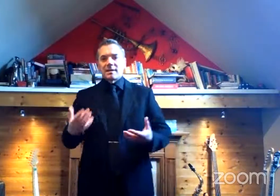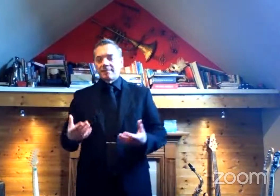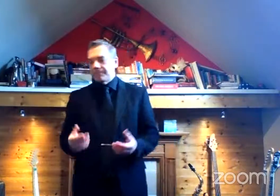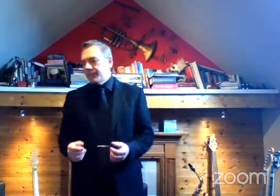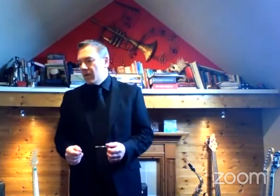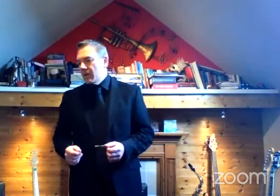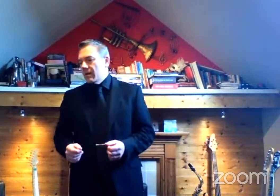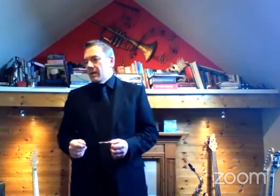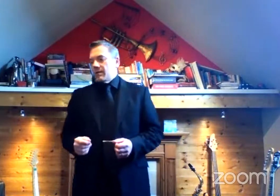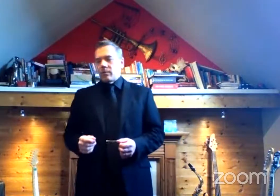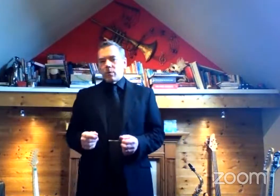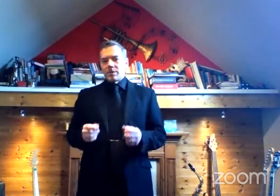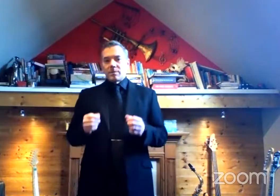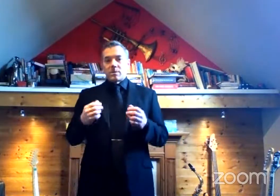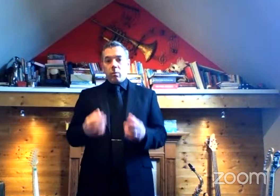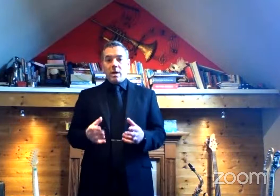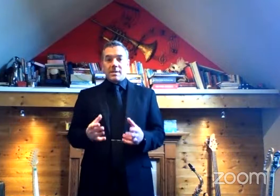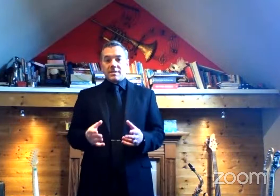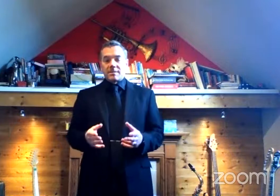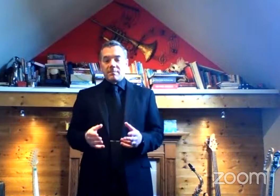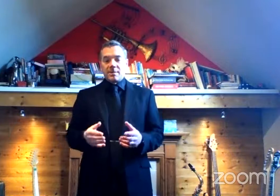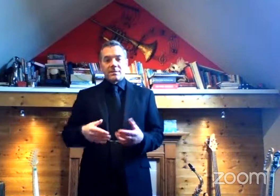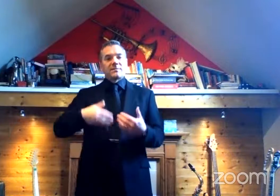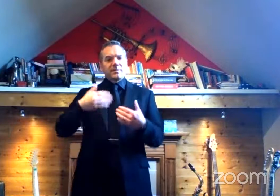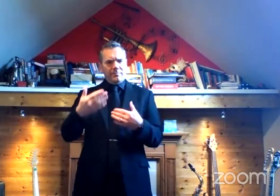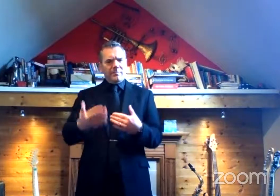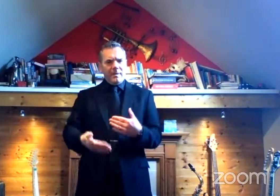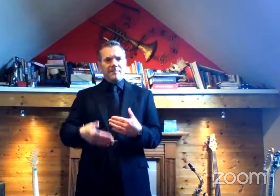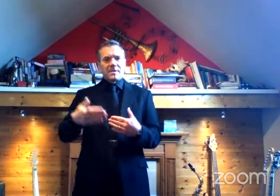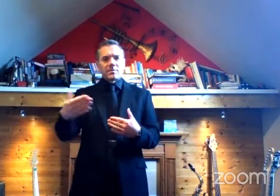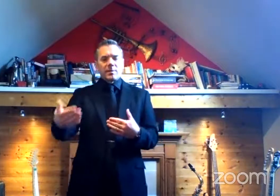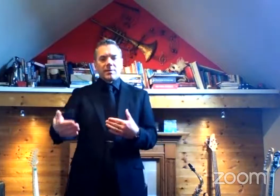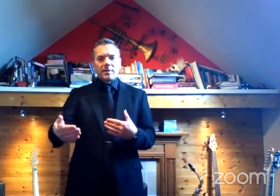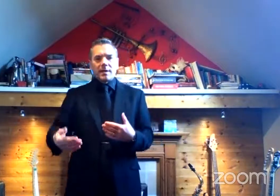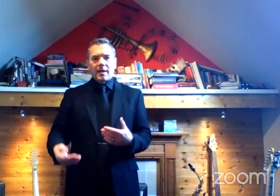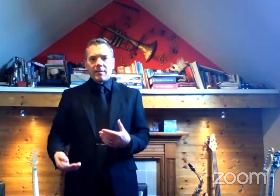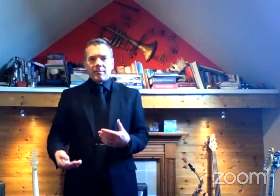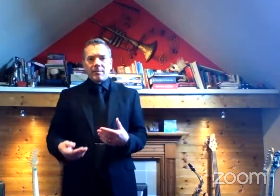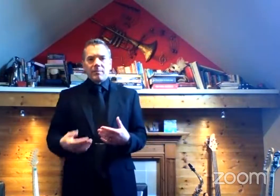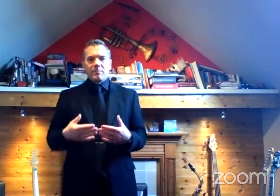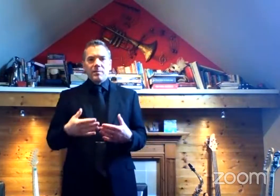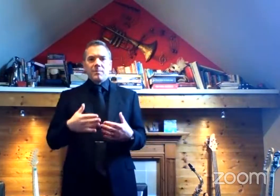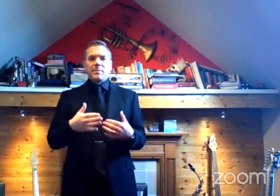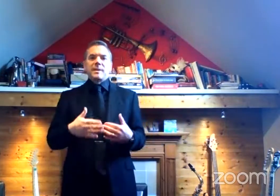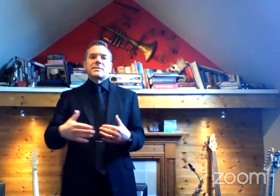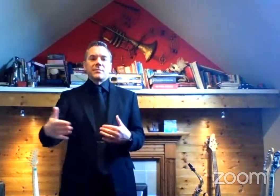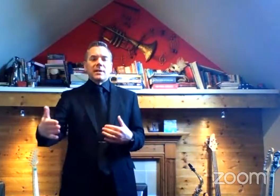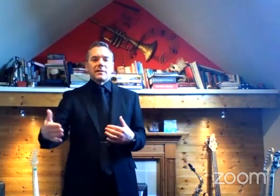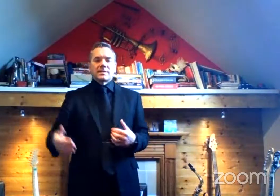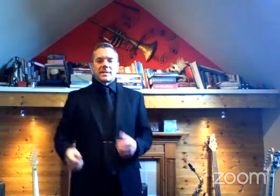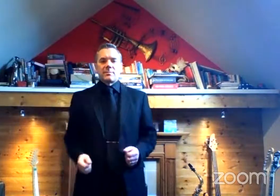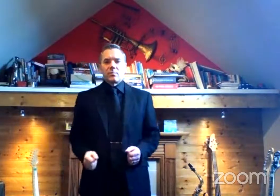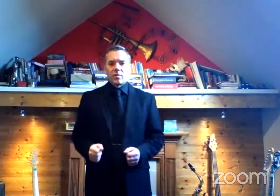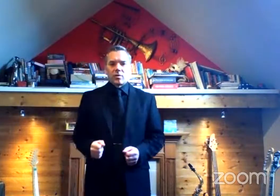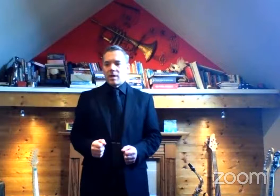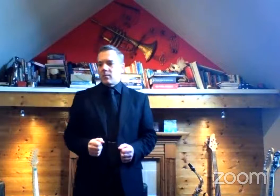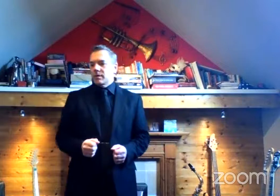realizing. Right, I'm going to do it twice because it fits with the beat really in the time that we've got on that